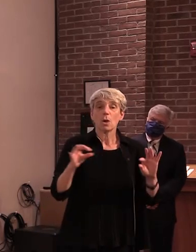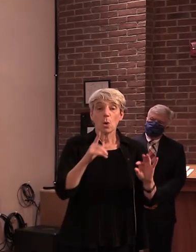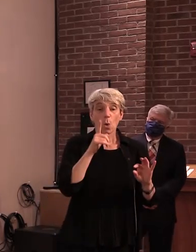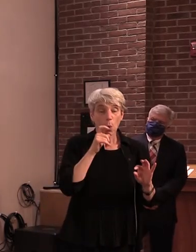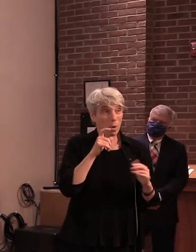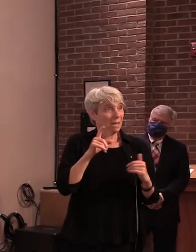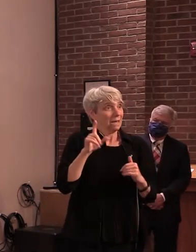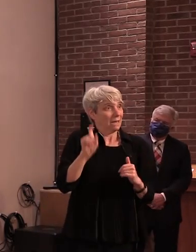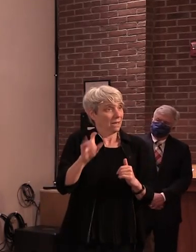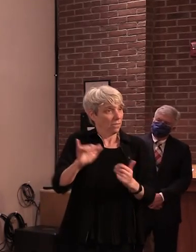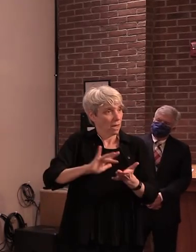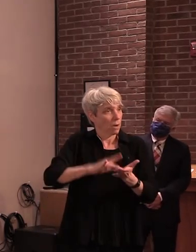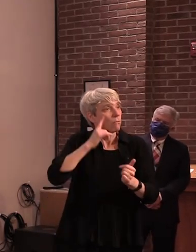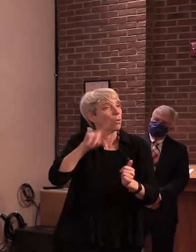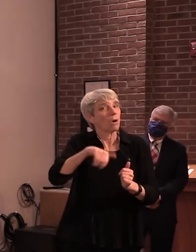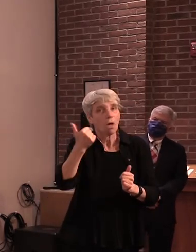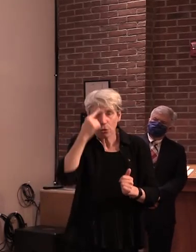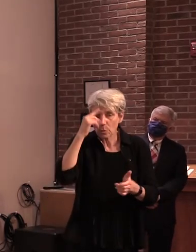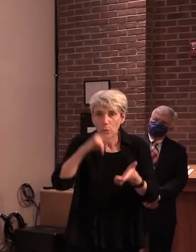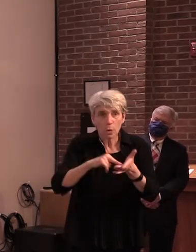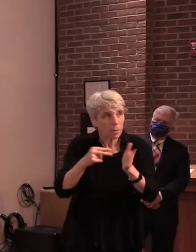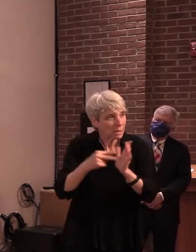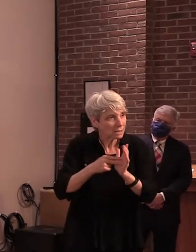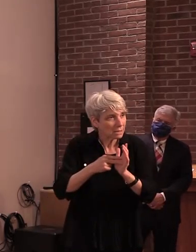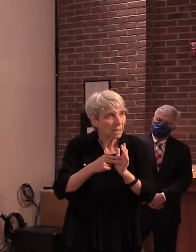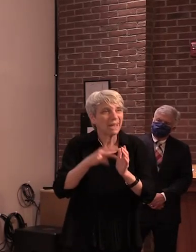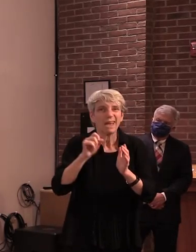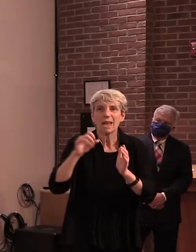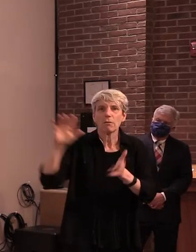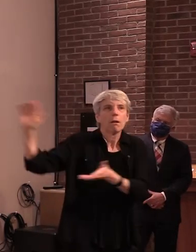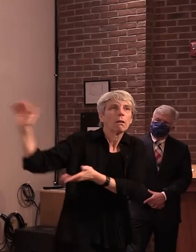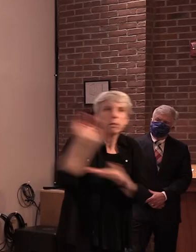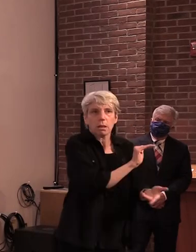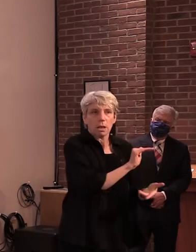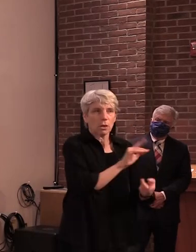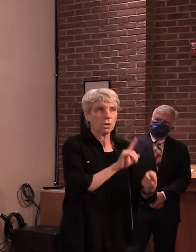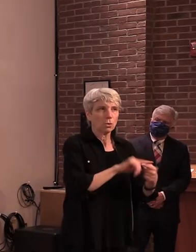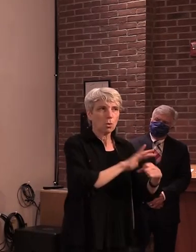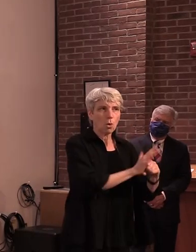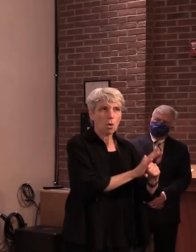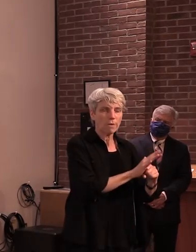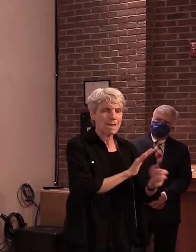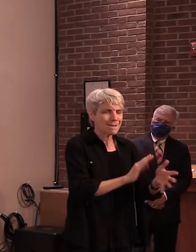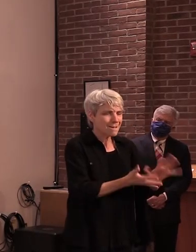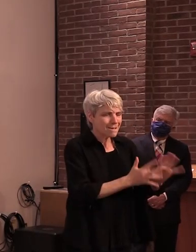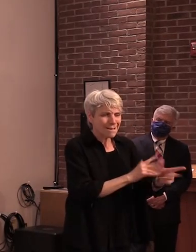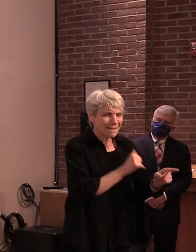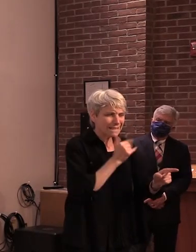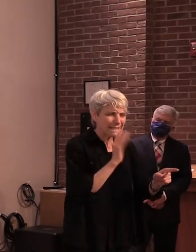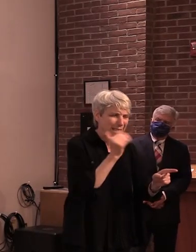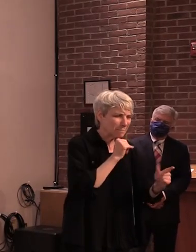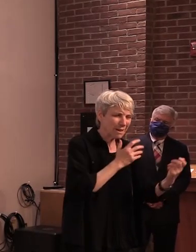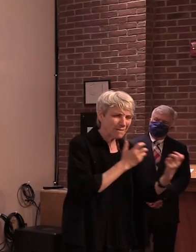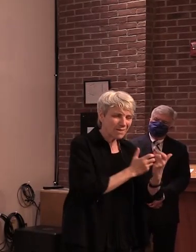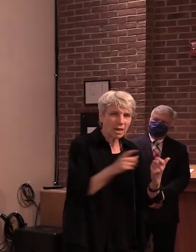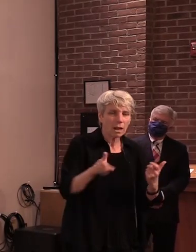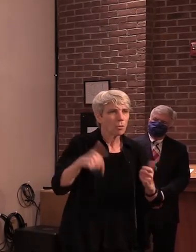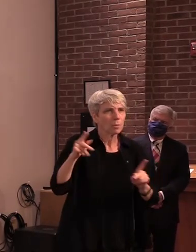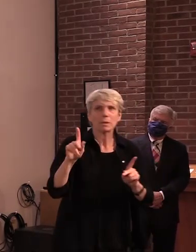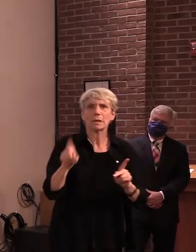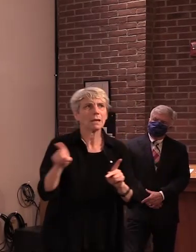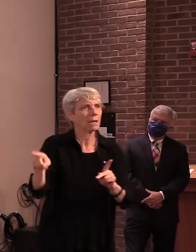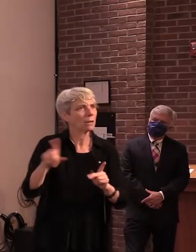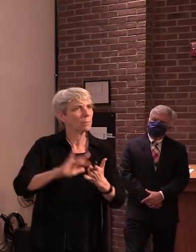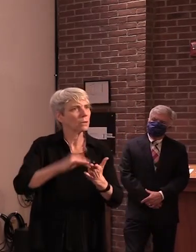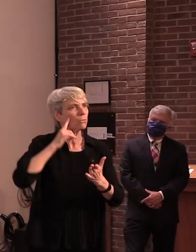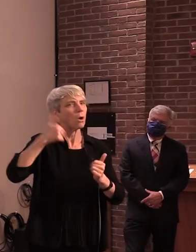occur, and we don't want the drug to be out of circulation or a supply demand thing that is interfering with